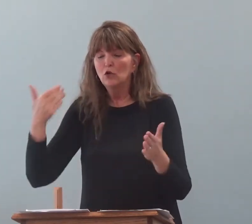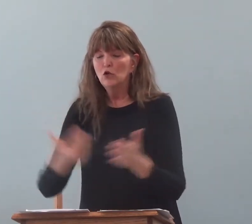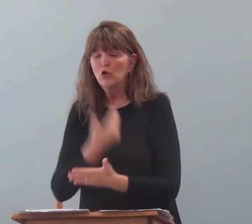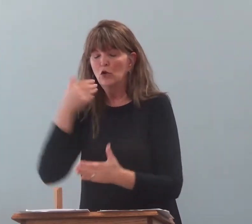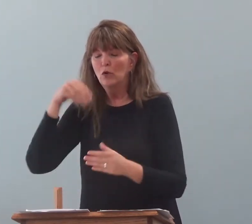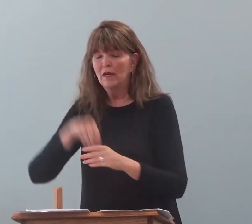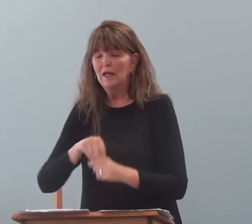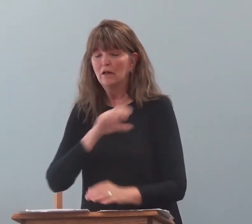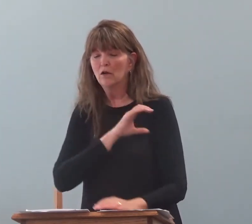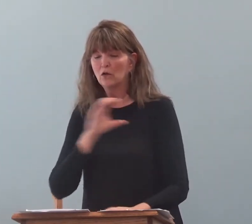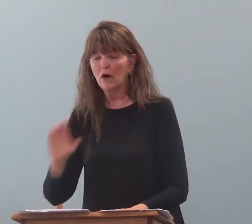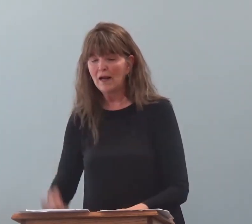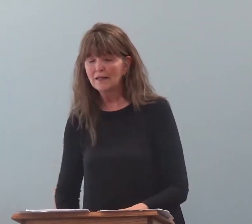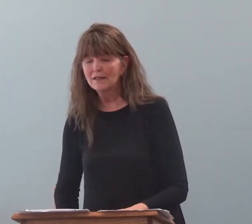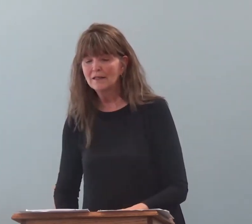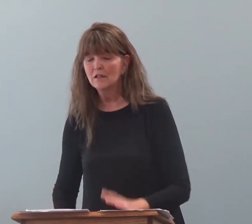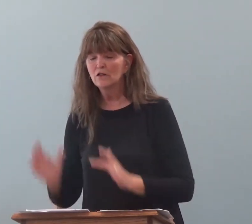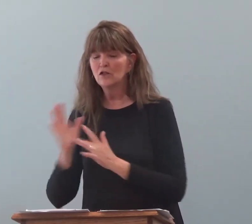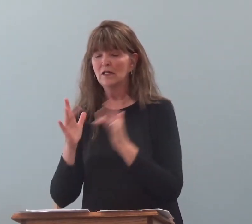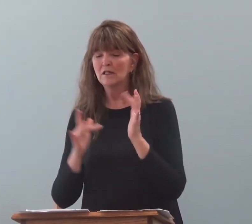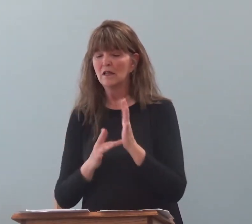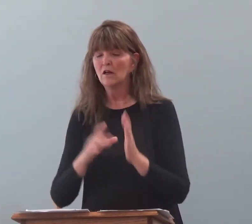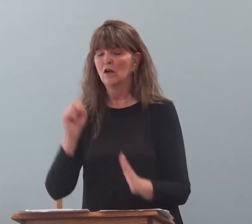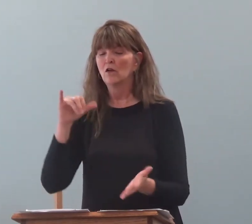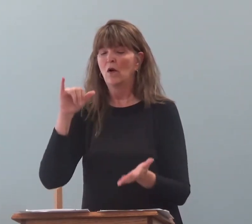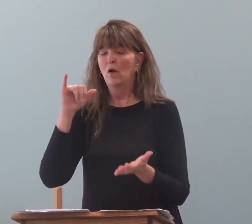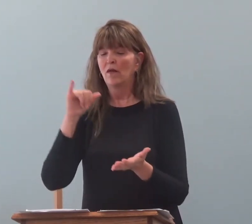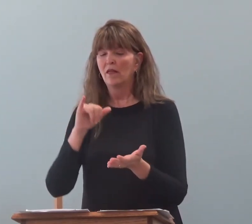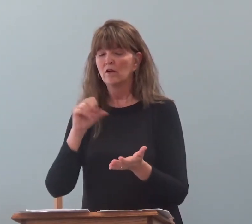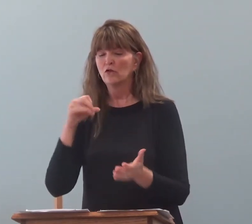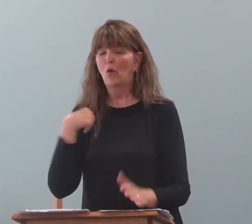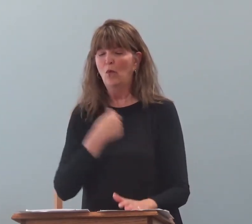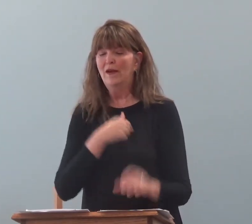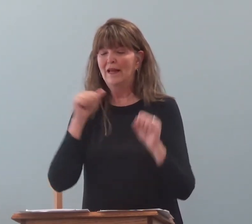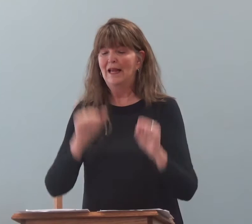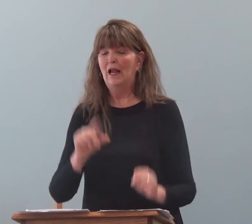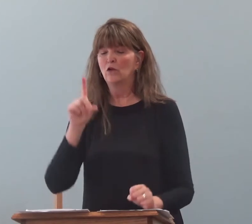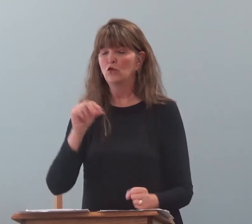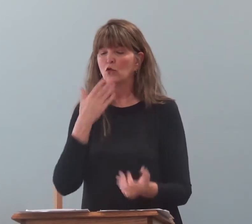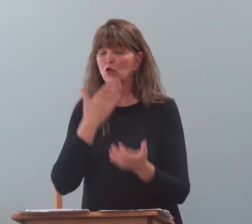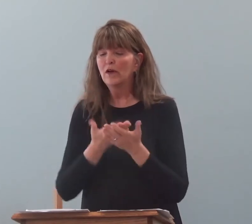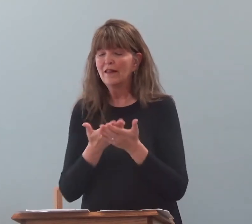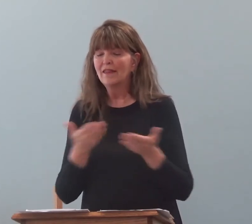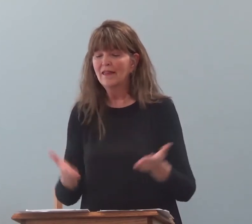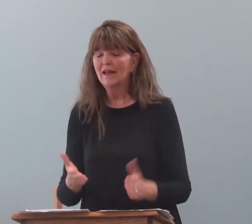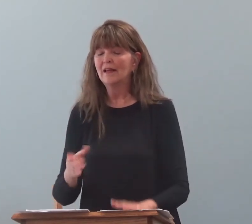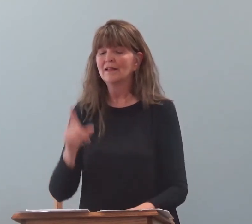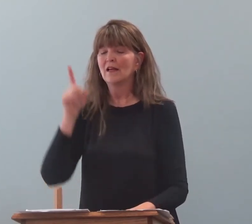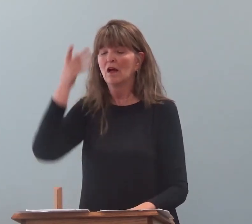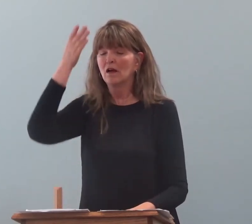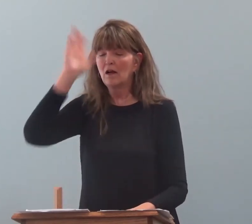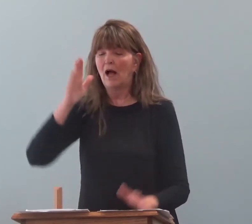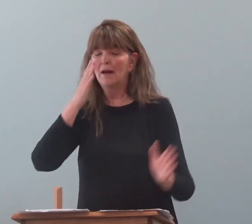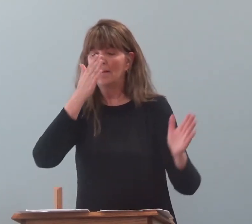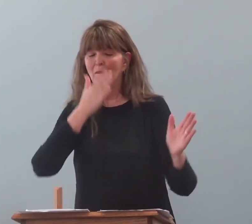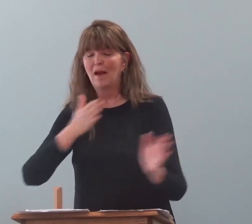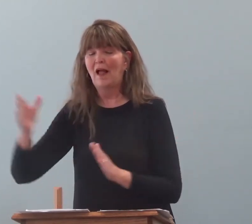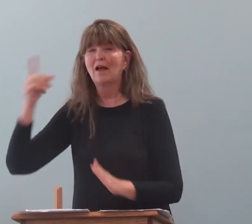God created us anew in Christ Jesus so that we can do good works